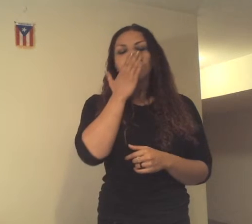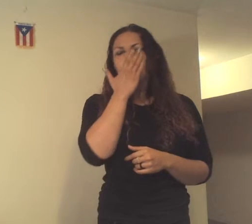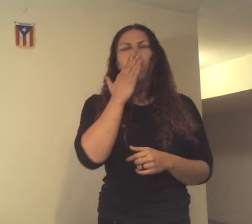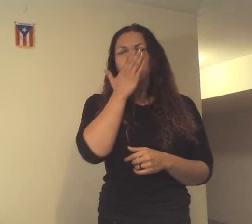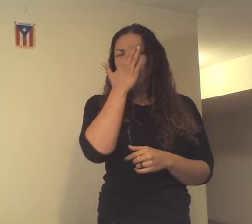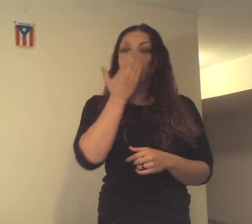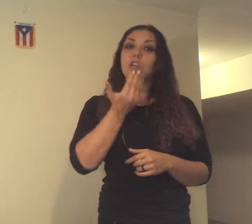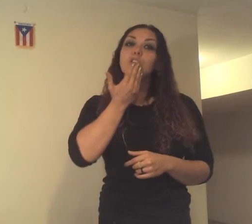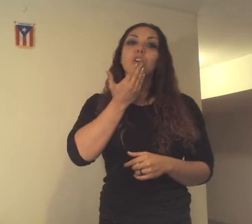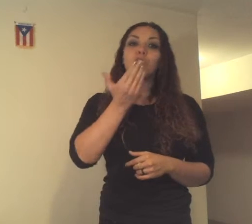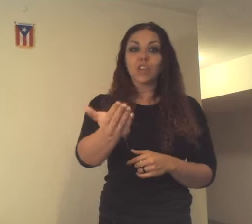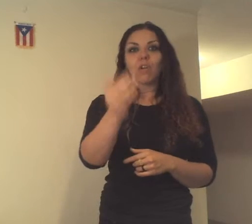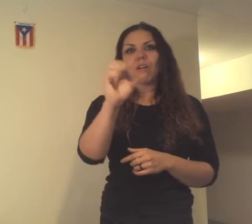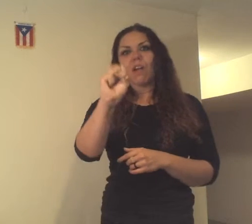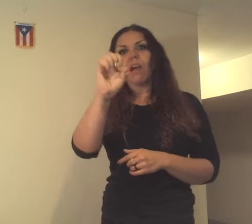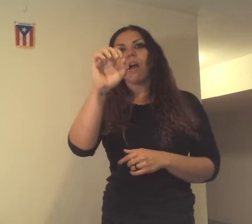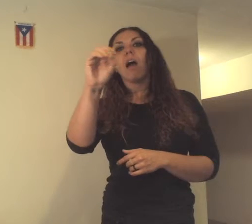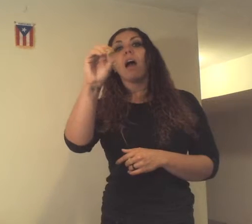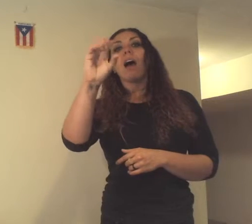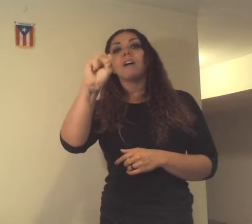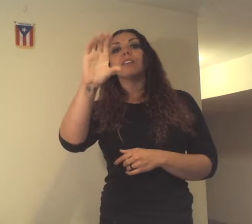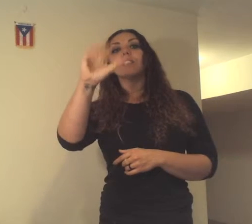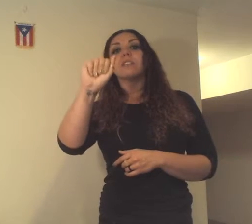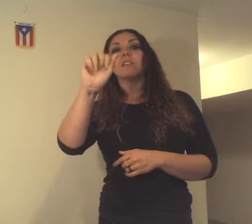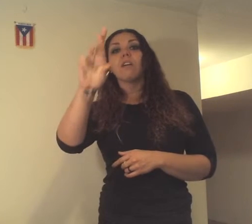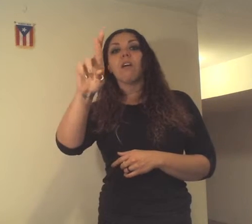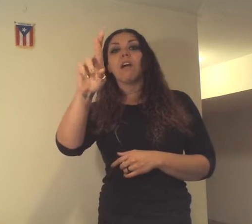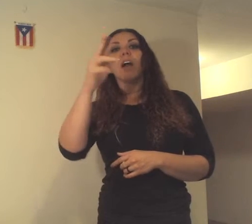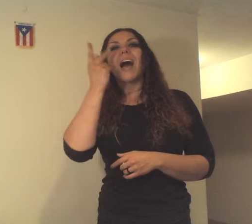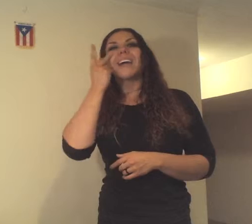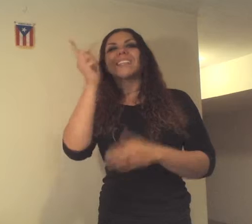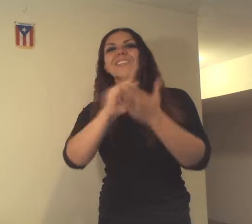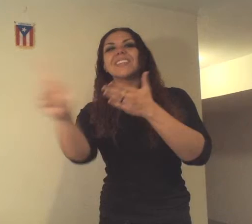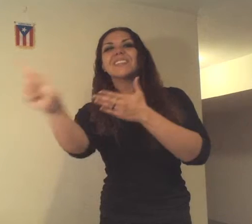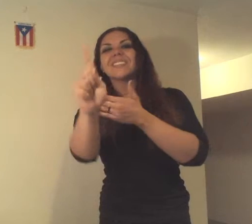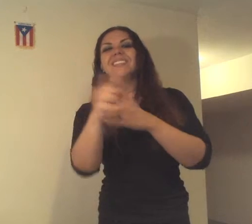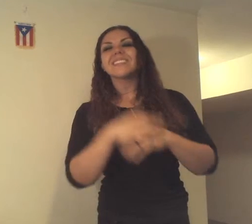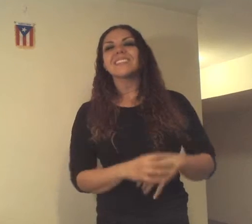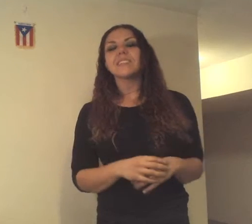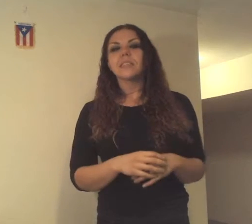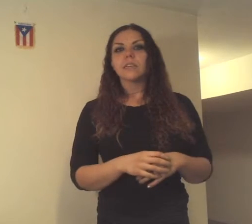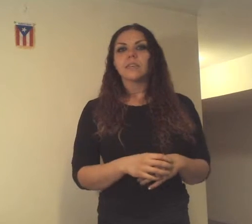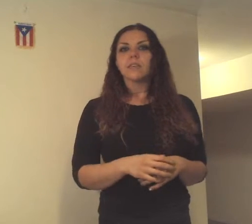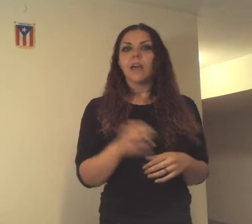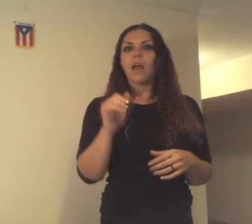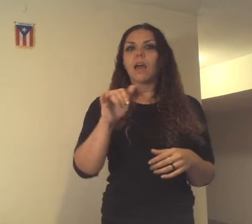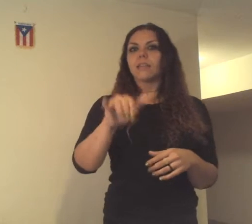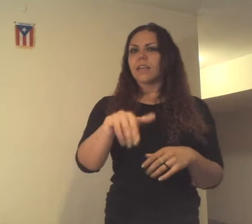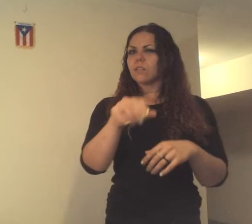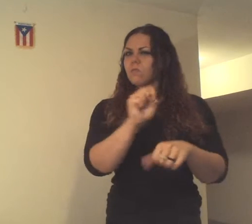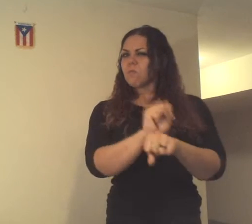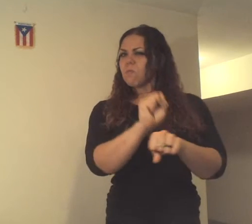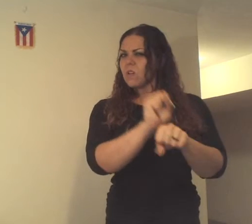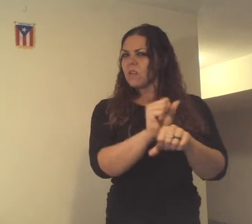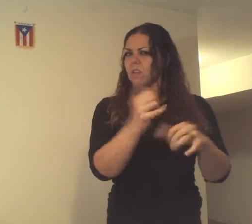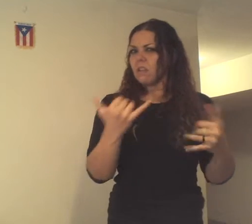Very good, Oscar. I'll see you next week. So that's what we're working on in our quest for the